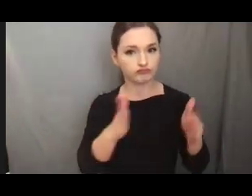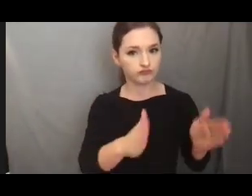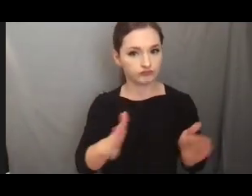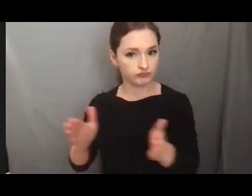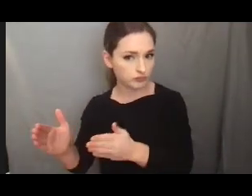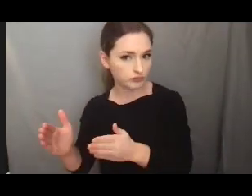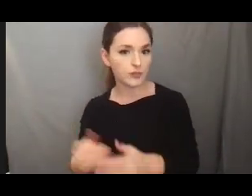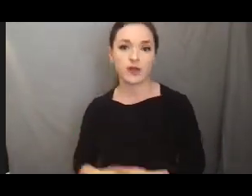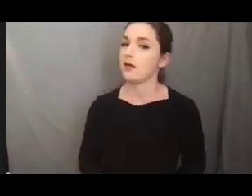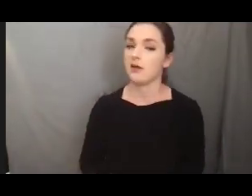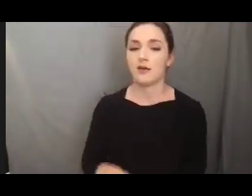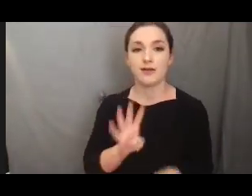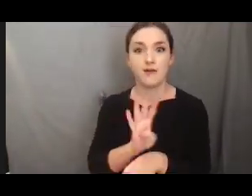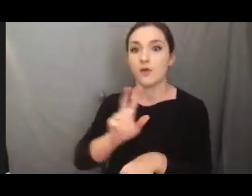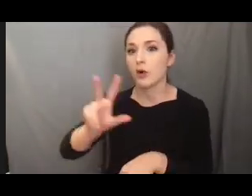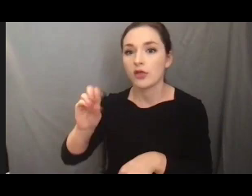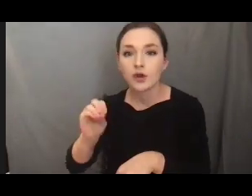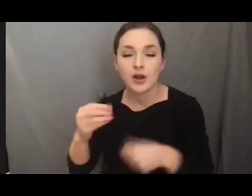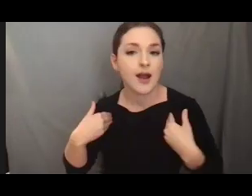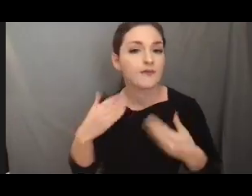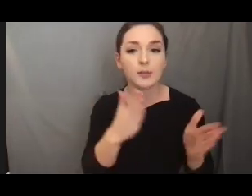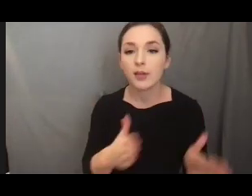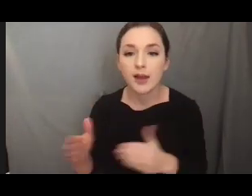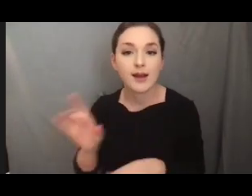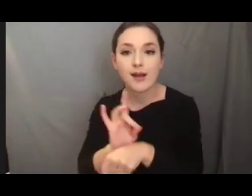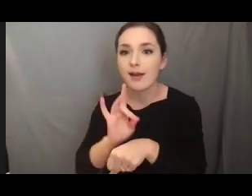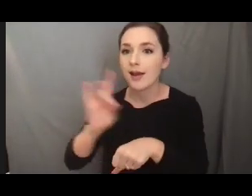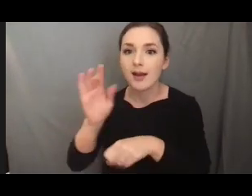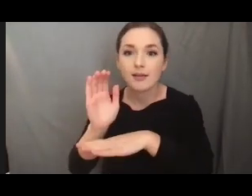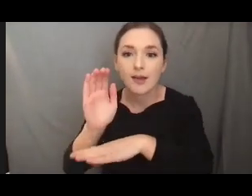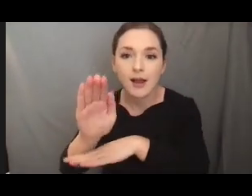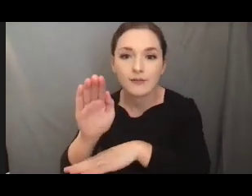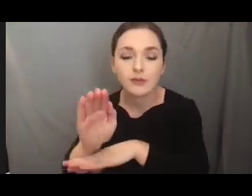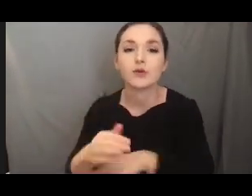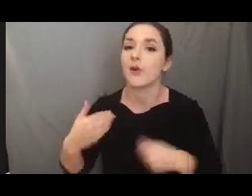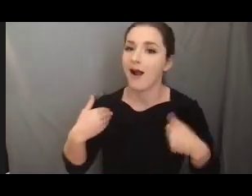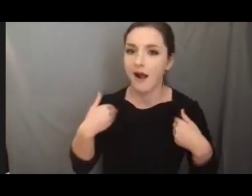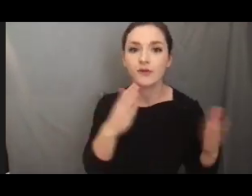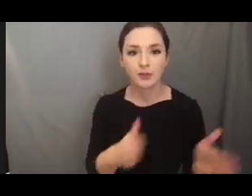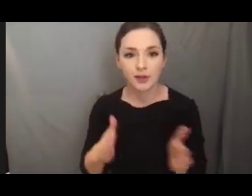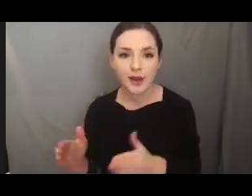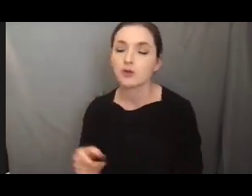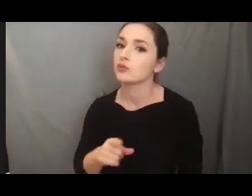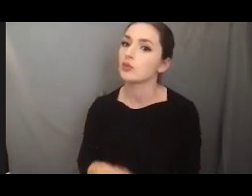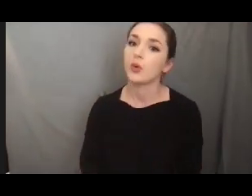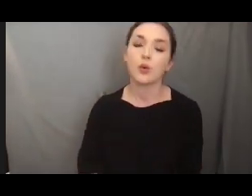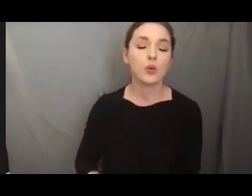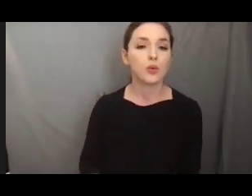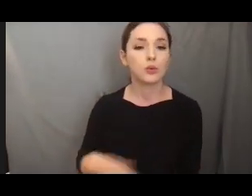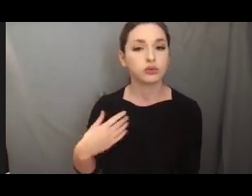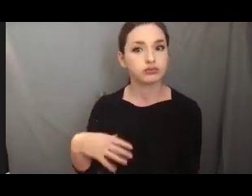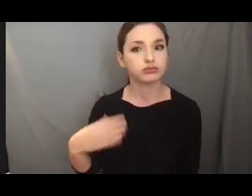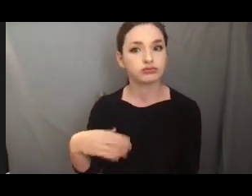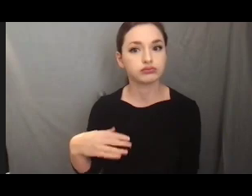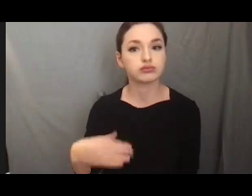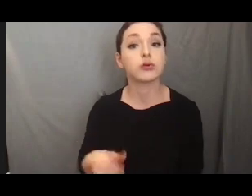to be somewhere. 8 o'clock, they got to be somewhere. Right. And it is constant. Yeah. And that's one thing I didn't realize about a D1 athletes. It's Yeah.